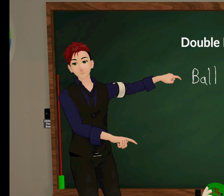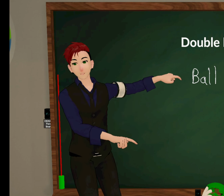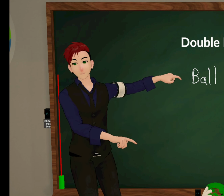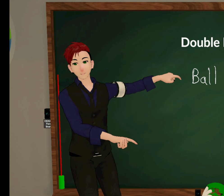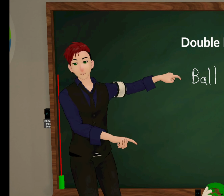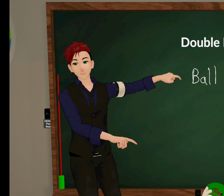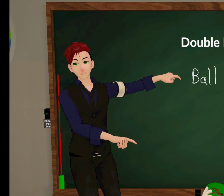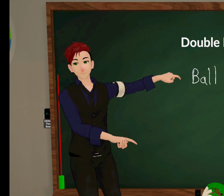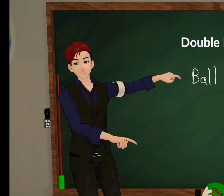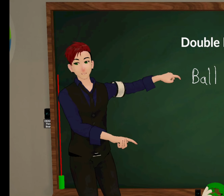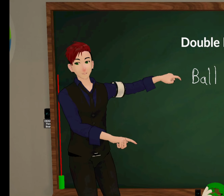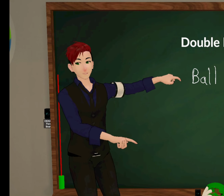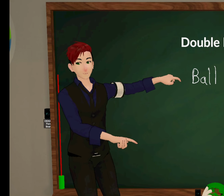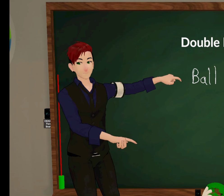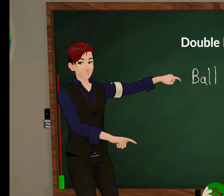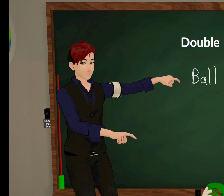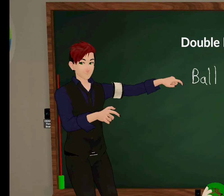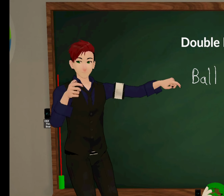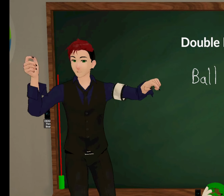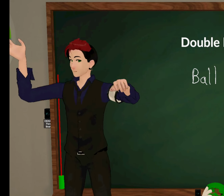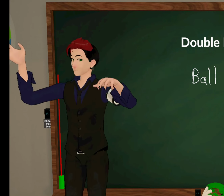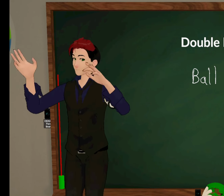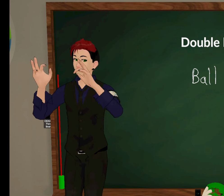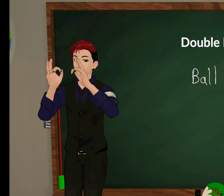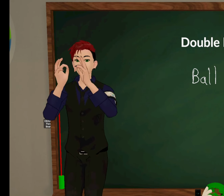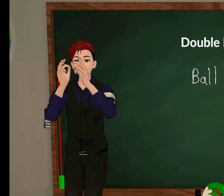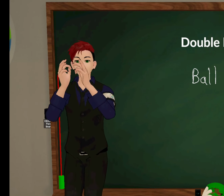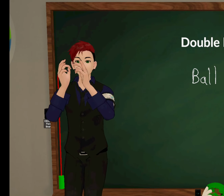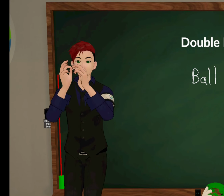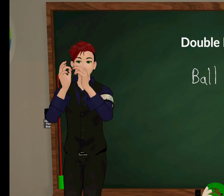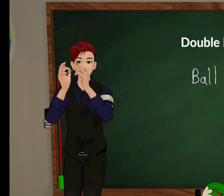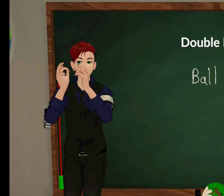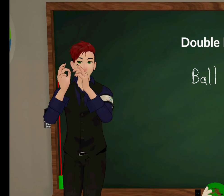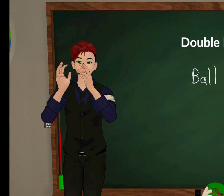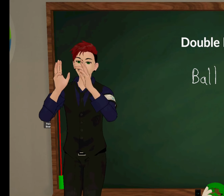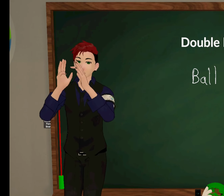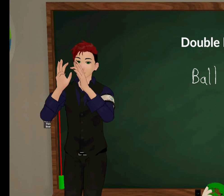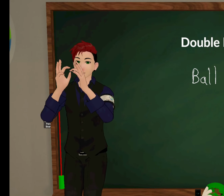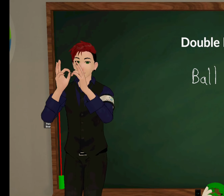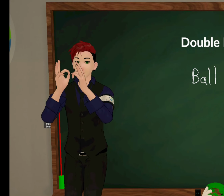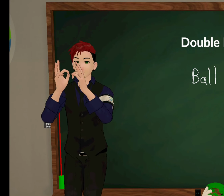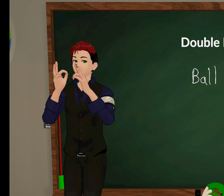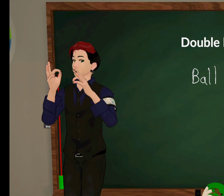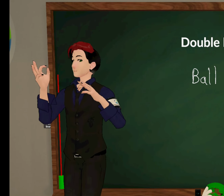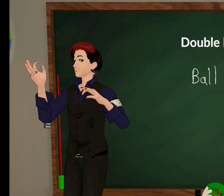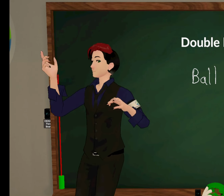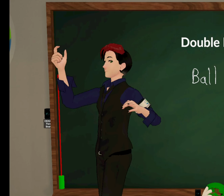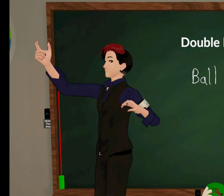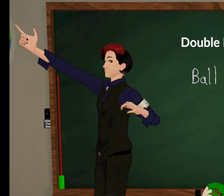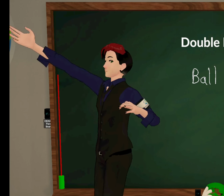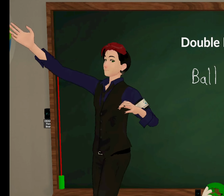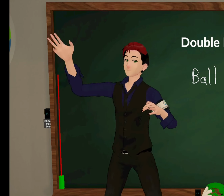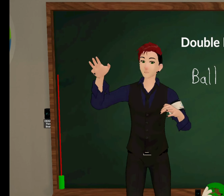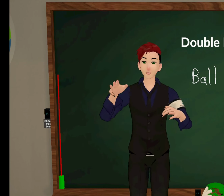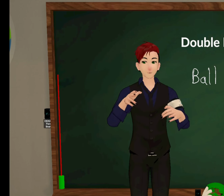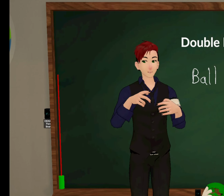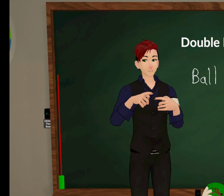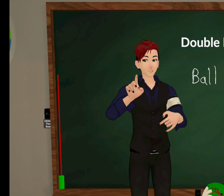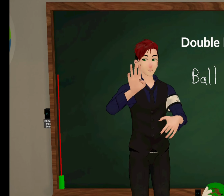Most people should know this. It's kind of easy. Ball, right? Ball. You just literally make a ball with your hands. But if you're going to